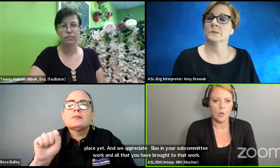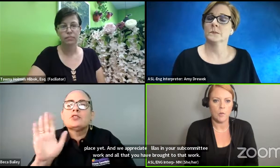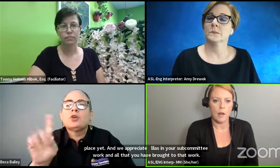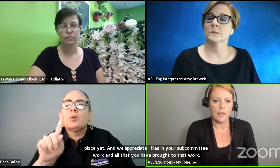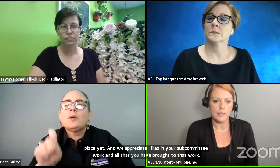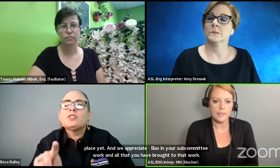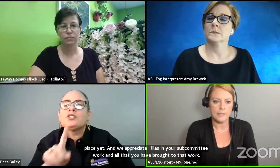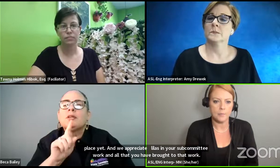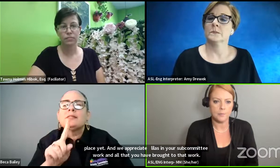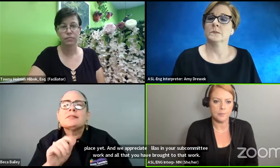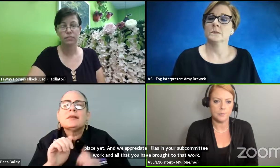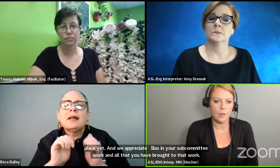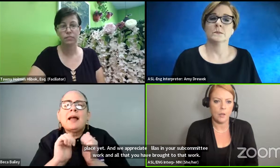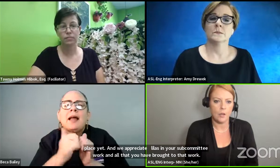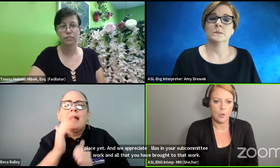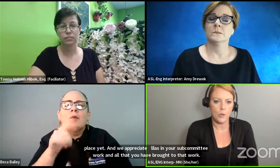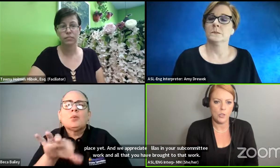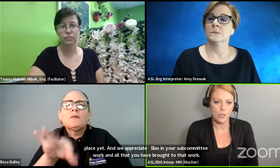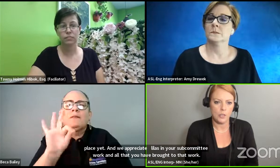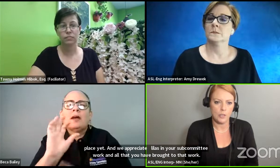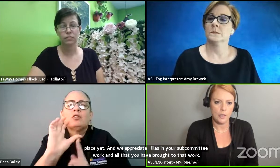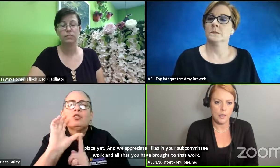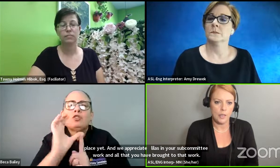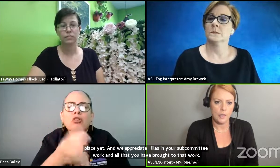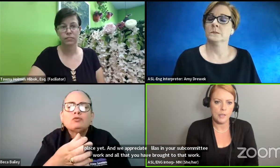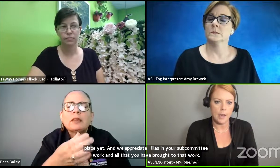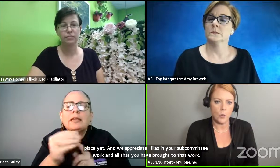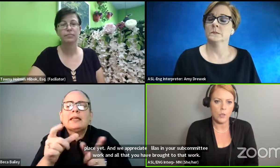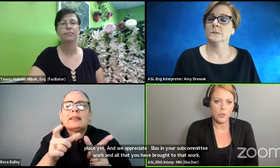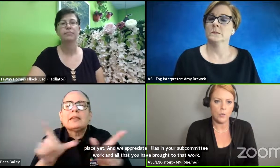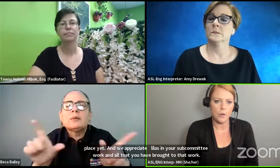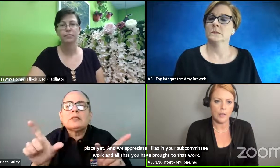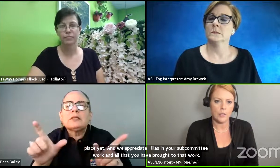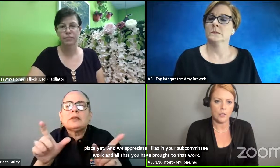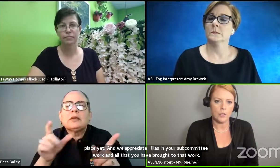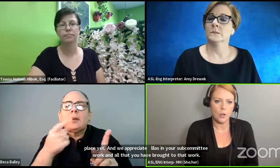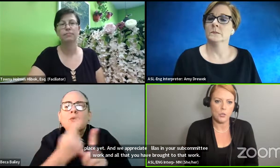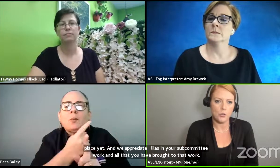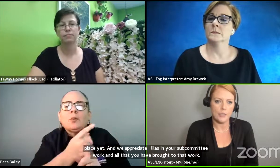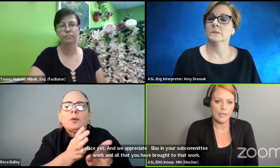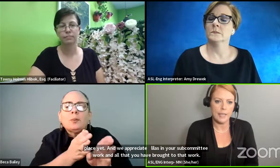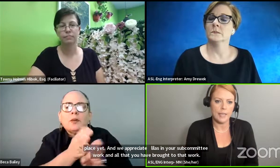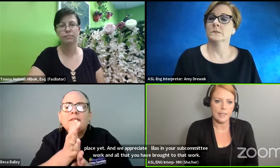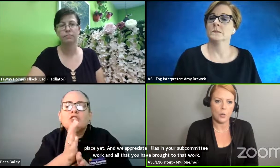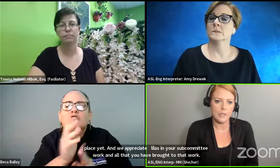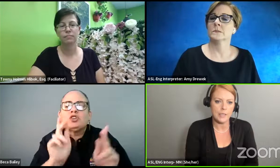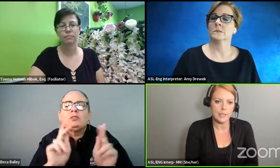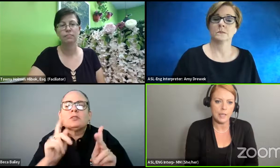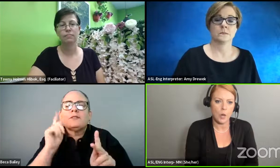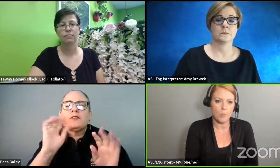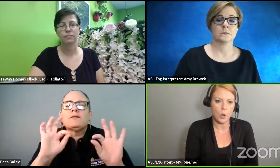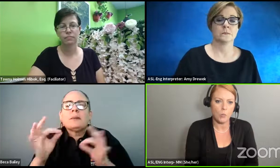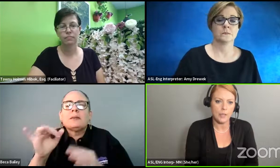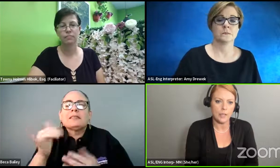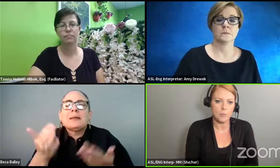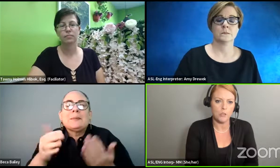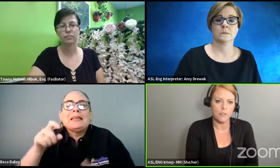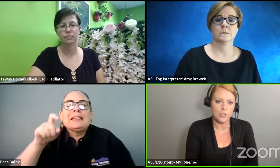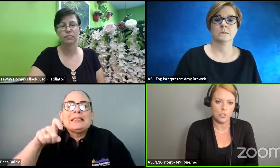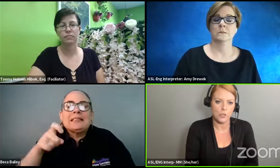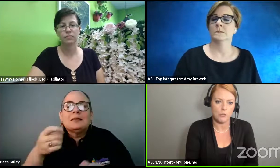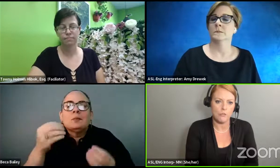from Laura Morales. Her question is, how will you find culturally and linguistically